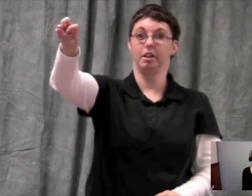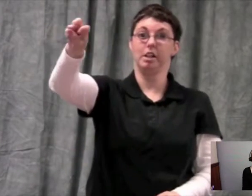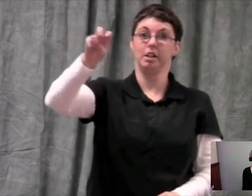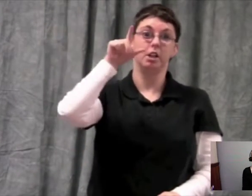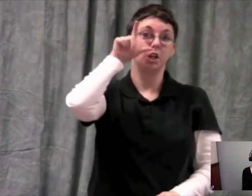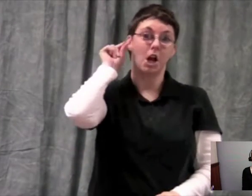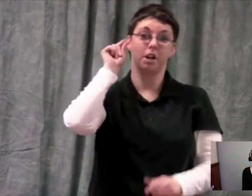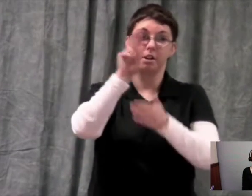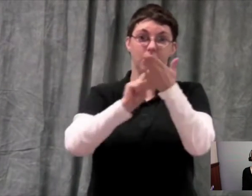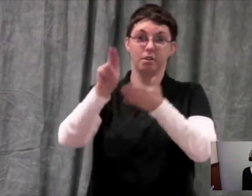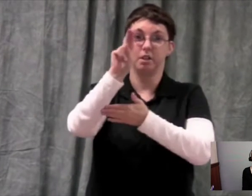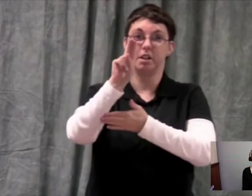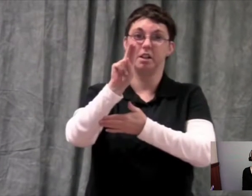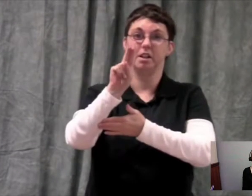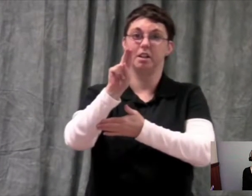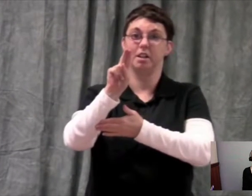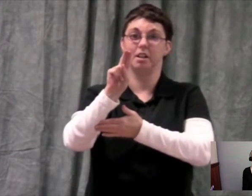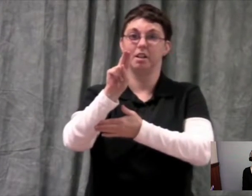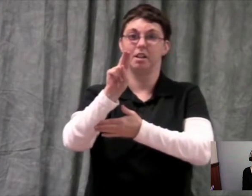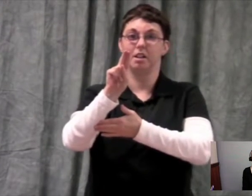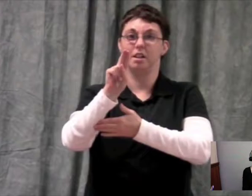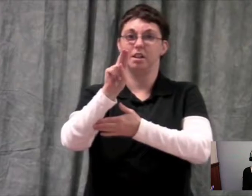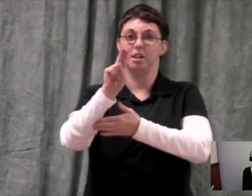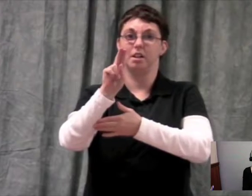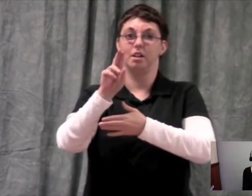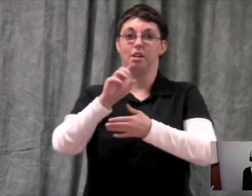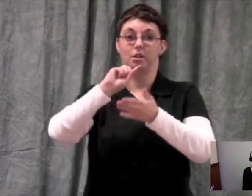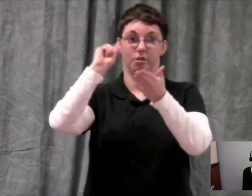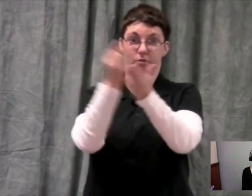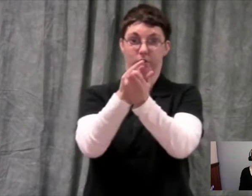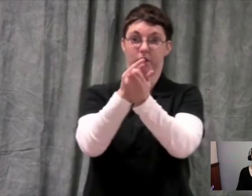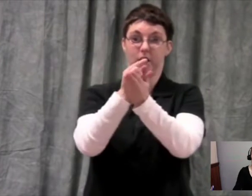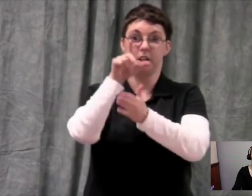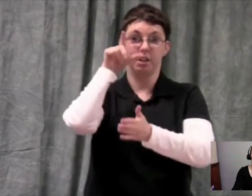from a school locally here, and then I ended up transferring to Gallaudet in 2009.